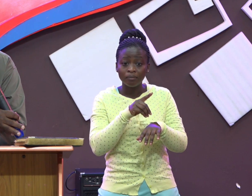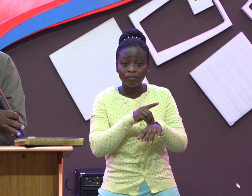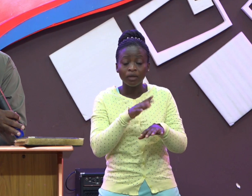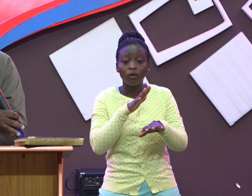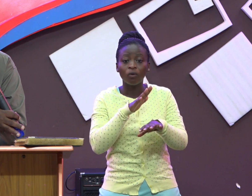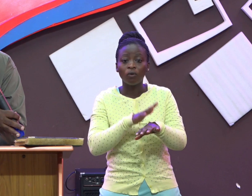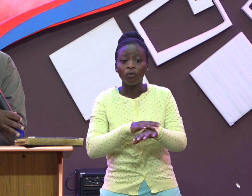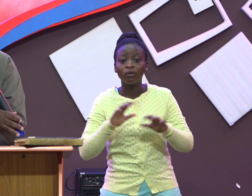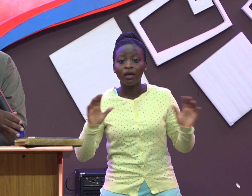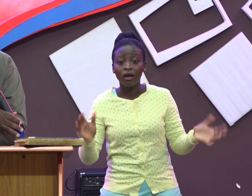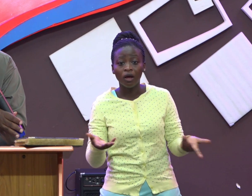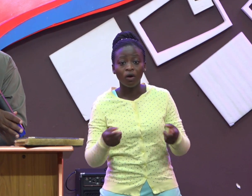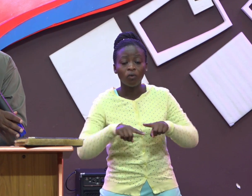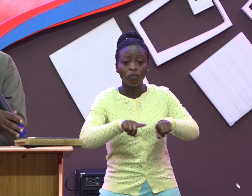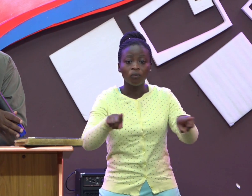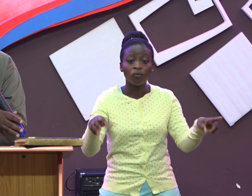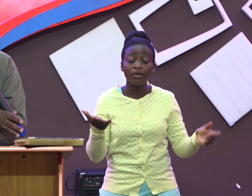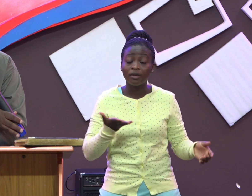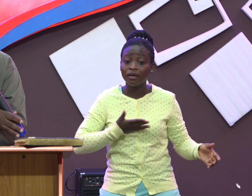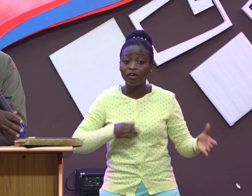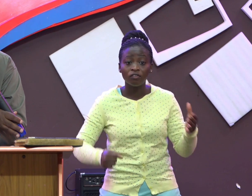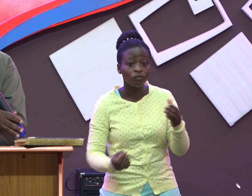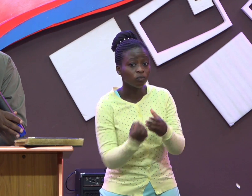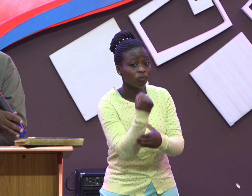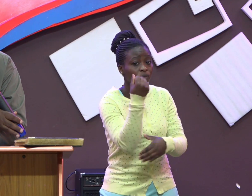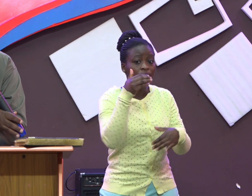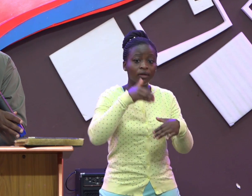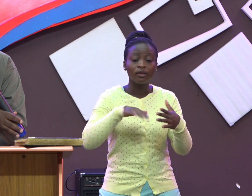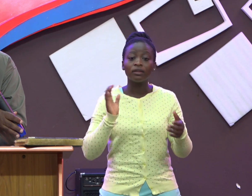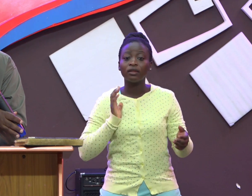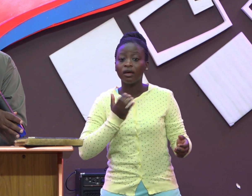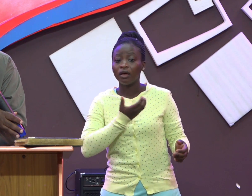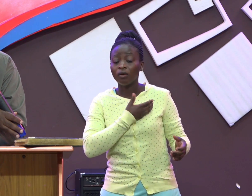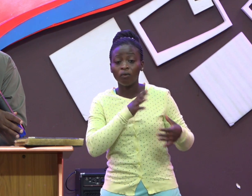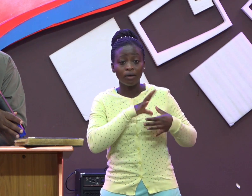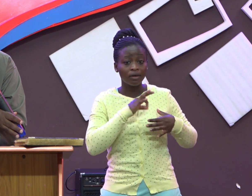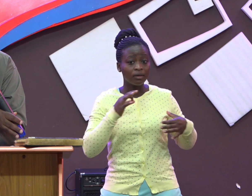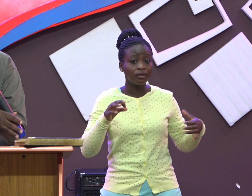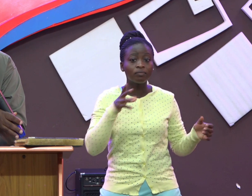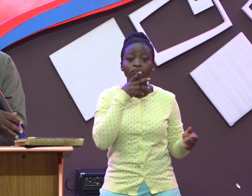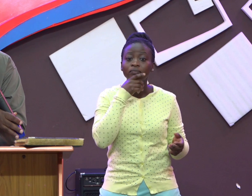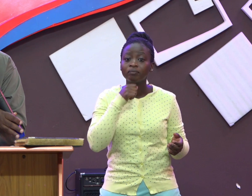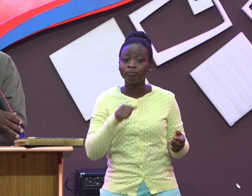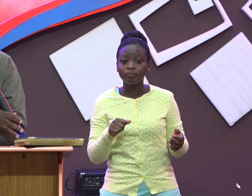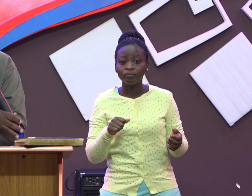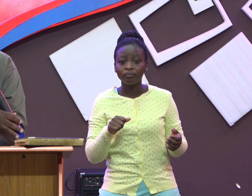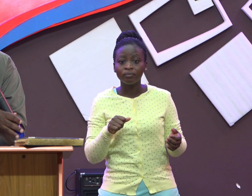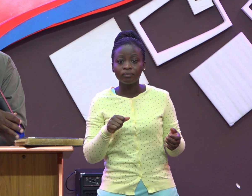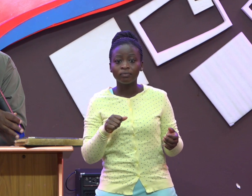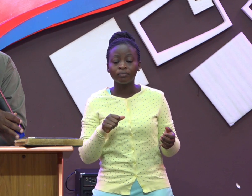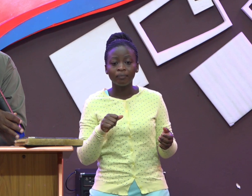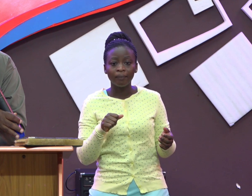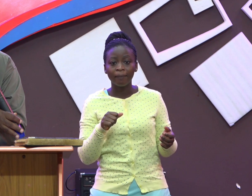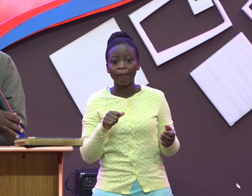have, how far has it grown. Obuwanguzi bwe tufuna wabweru. The victory we get outwardly. Nga tuwangula emitego gya Satan. When